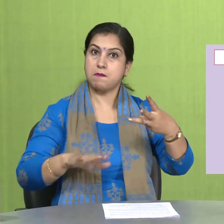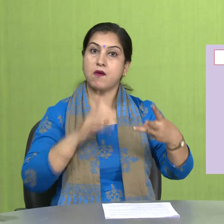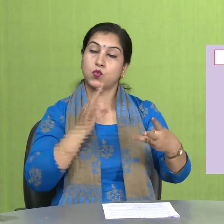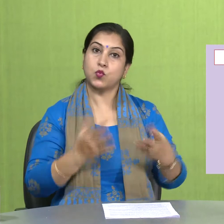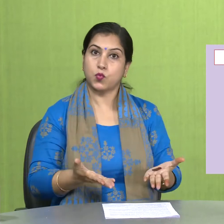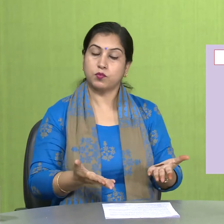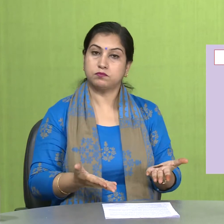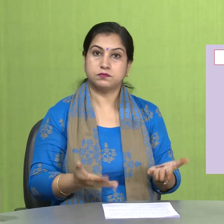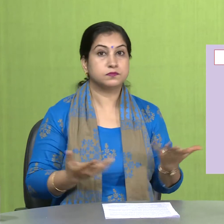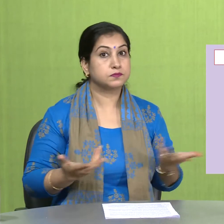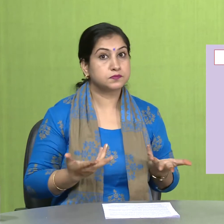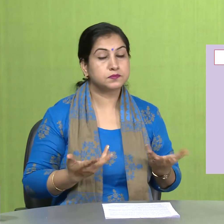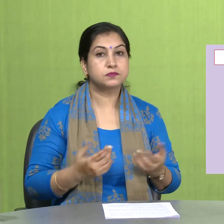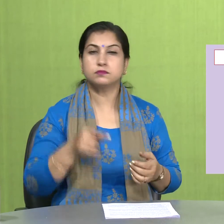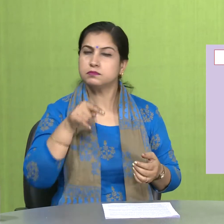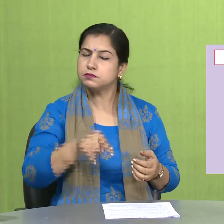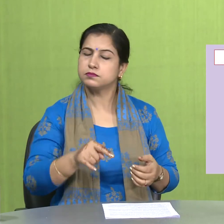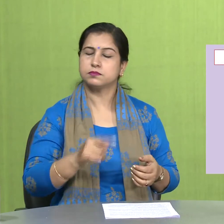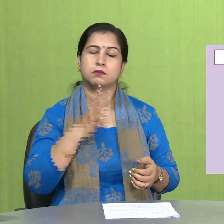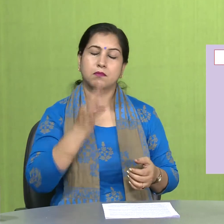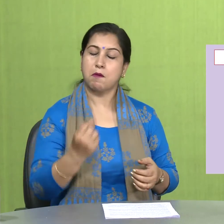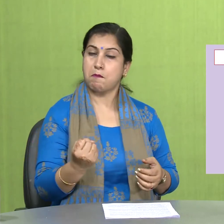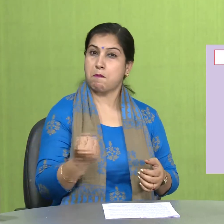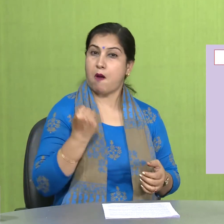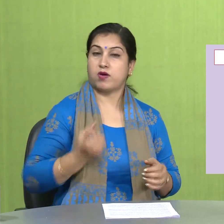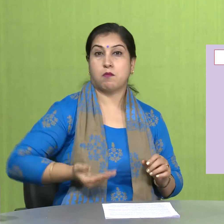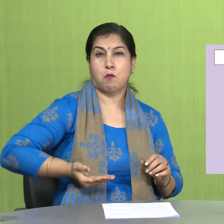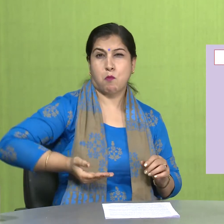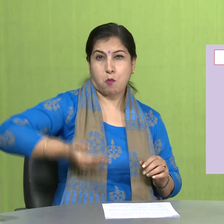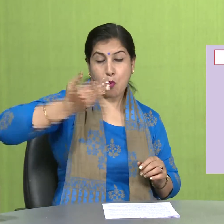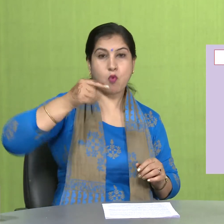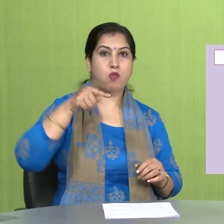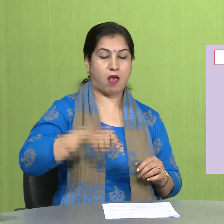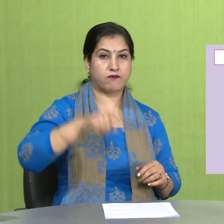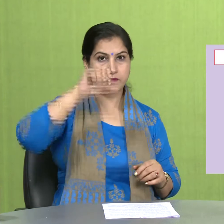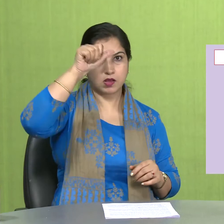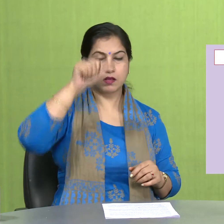In fact, he is the most powerful person in the country.